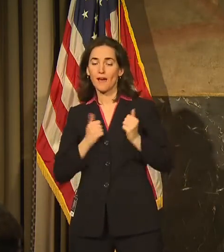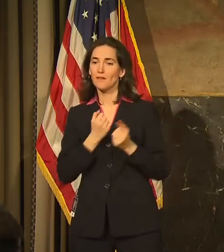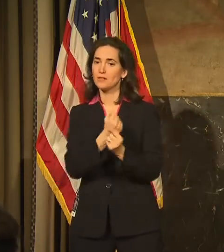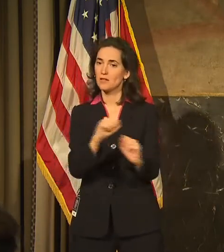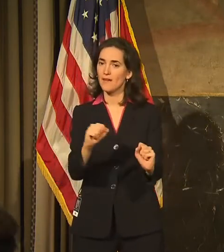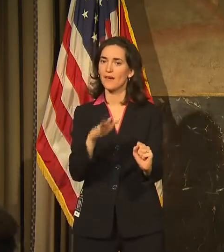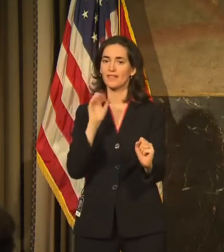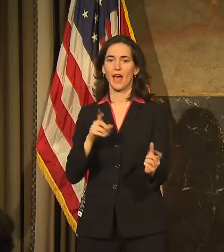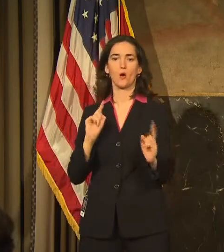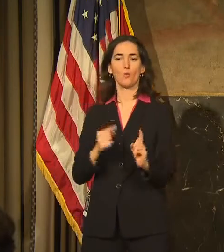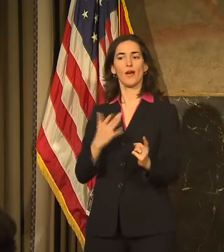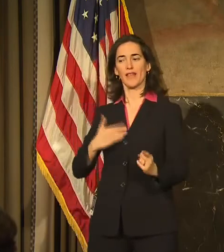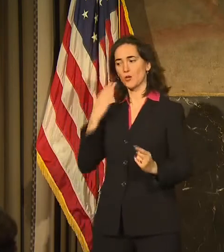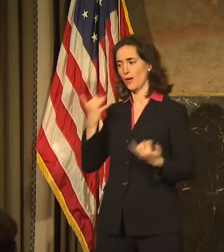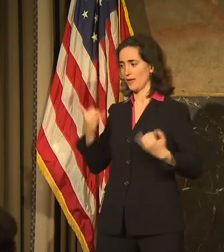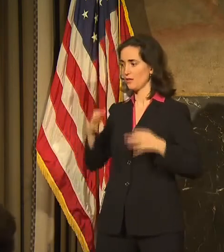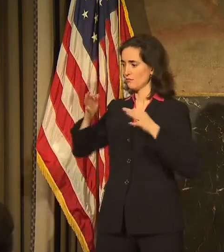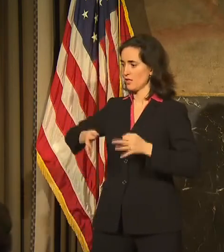we're continuing to do.